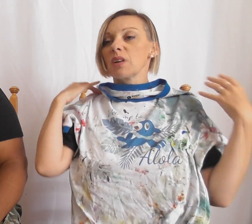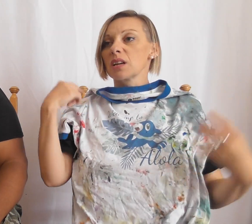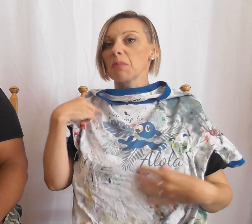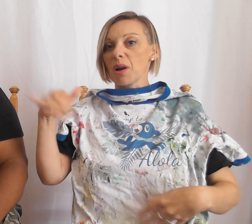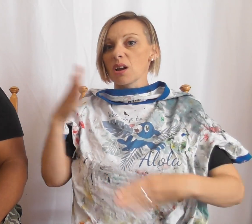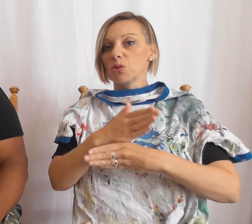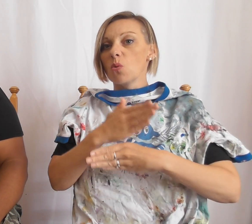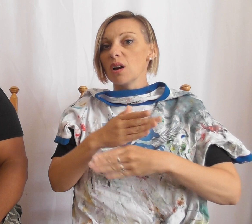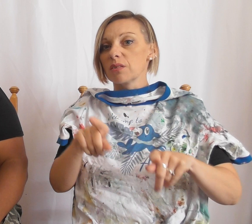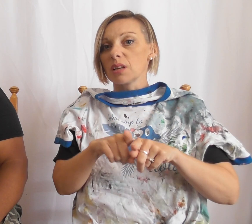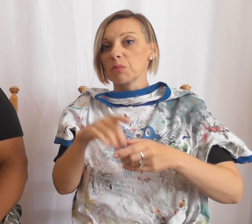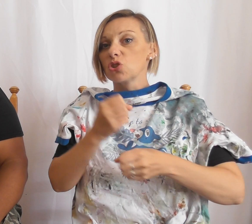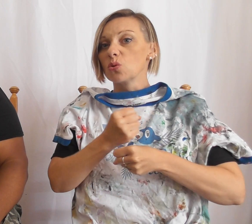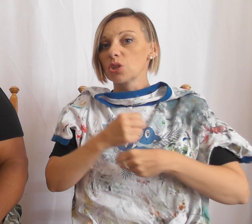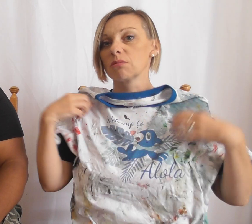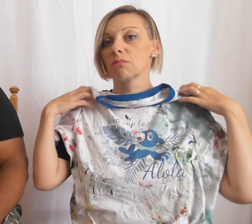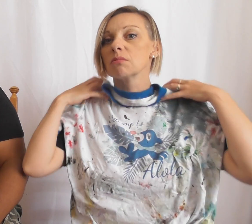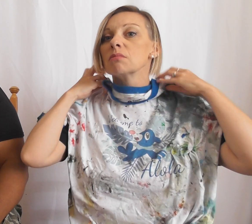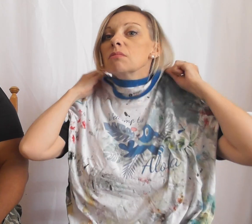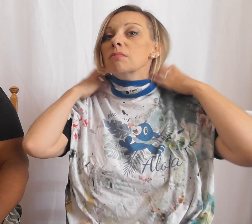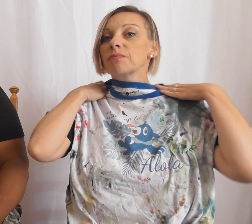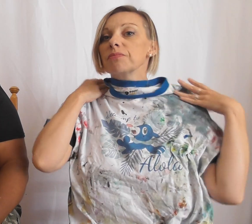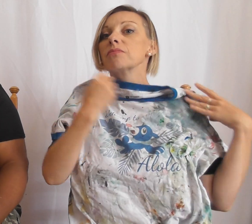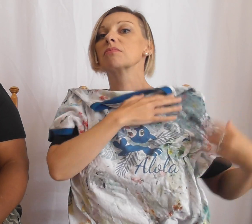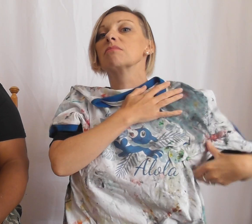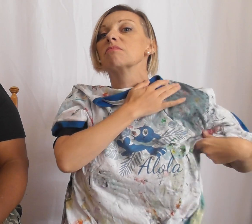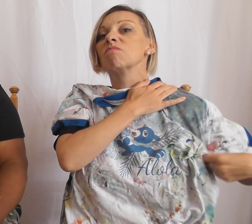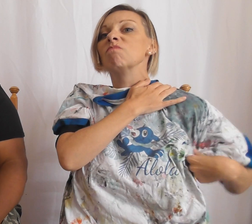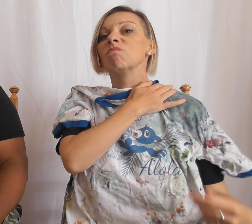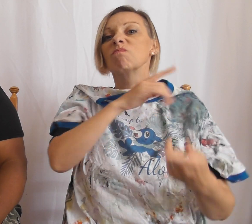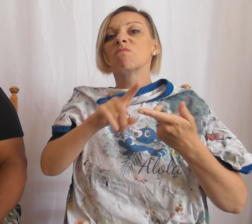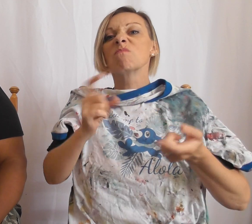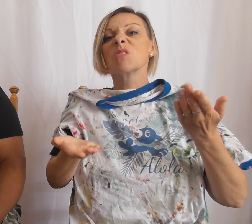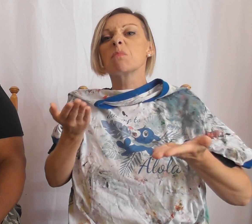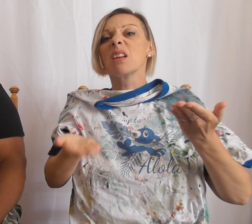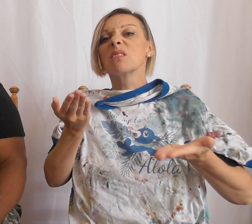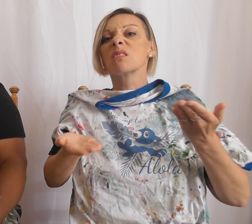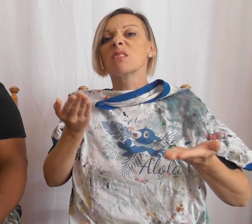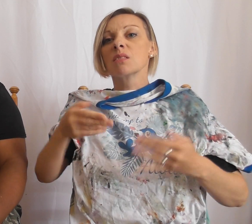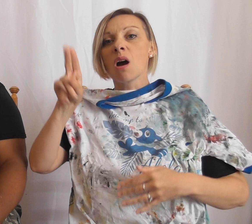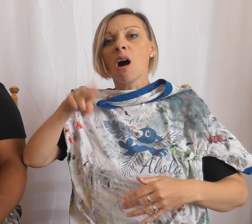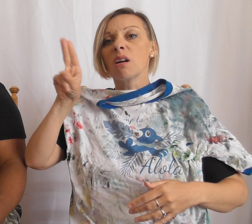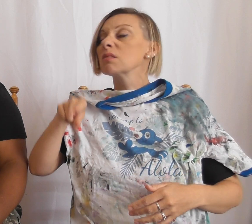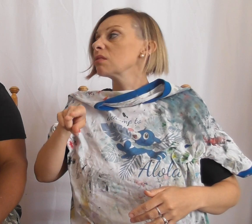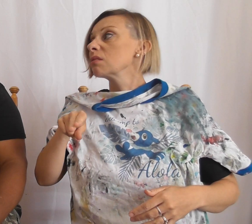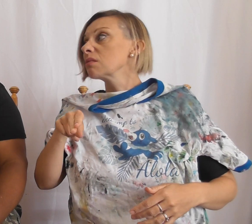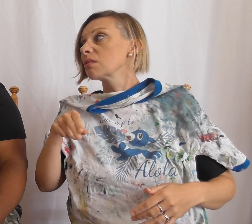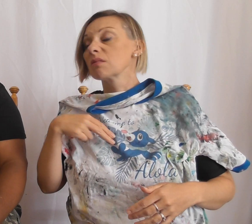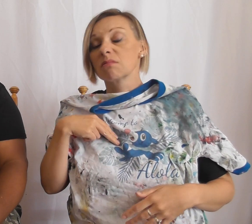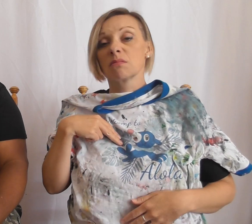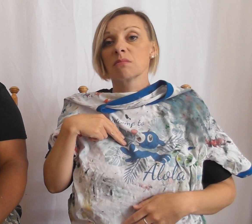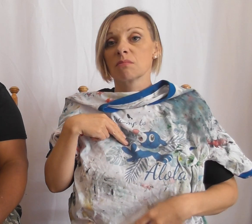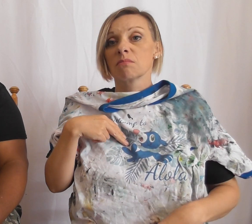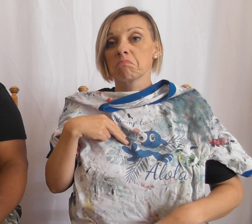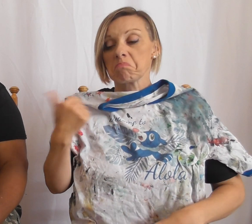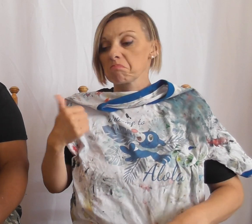What do you reckon? Maybe I could go to work the same as George. Or it depends what your job is. If you're an artist and